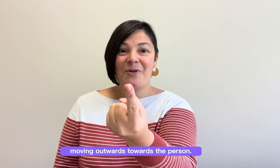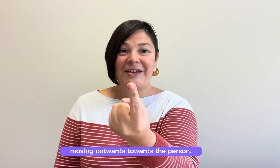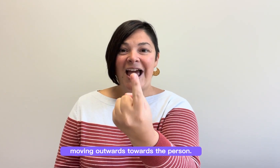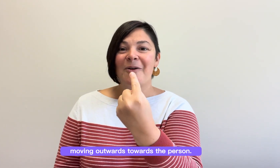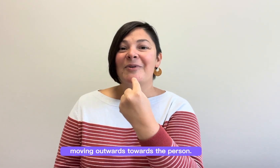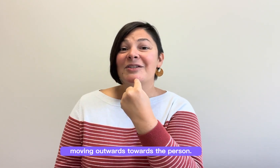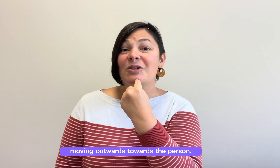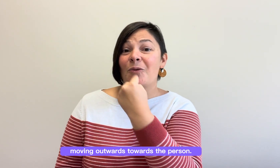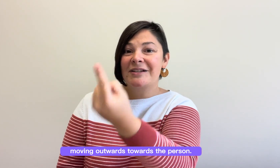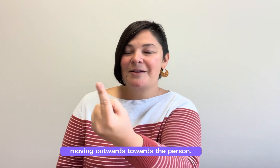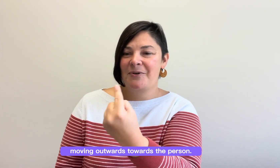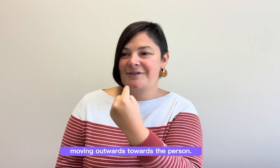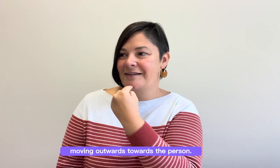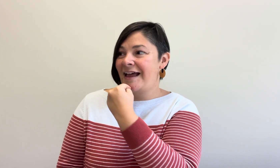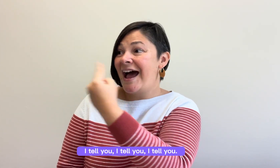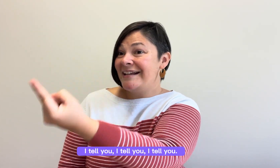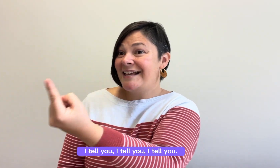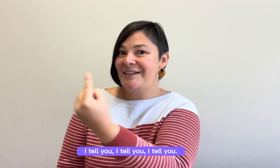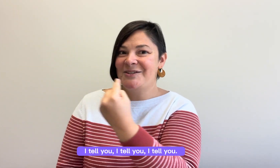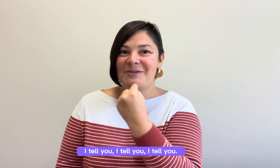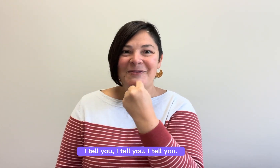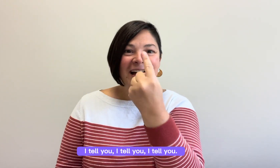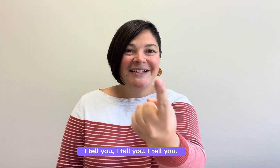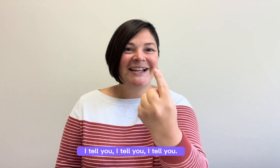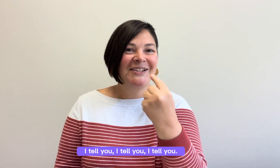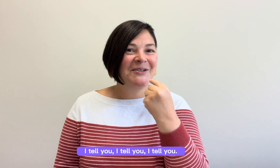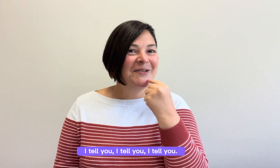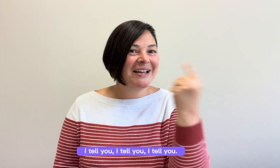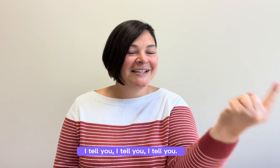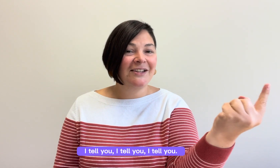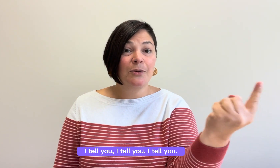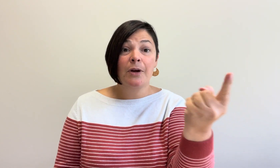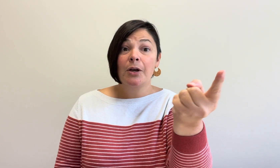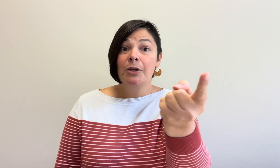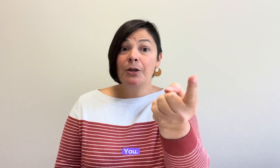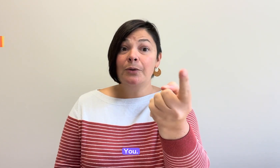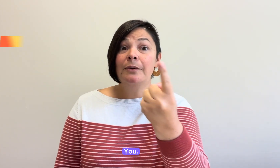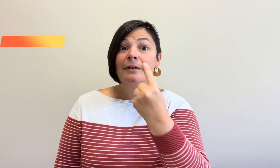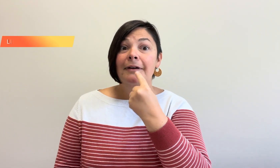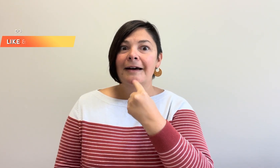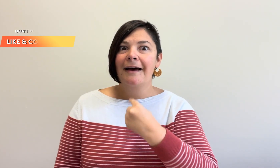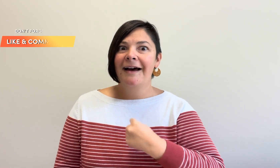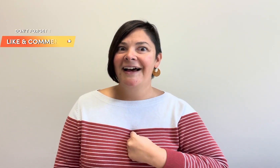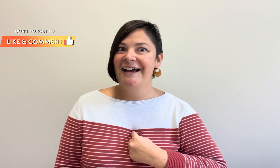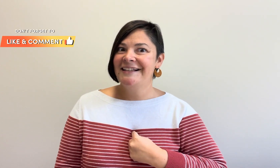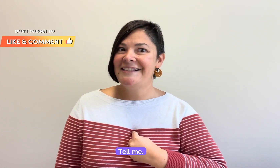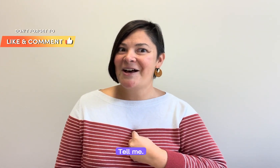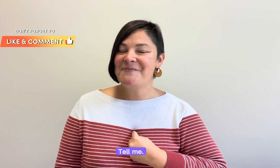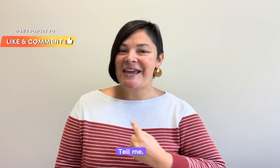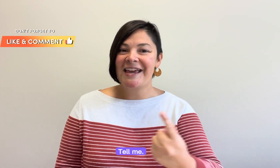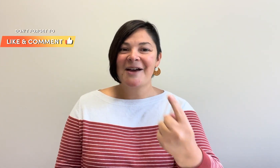moving outwards towards the person. I tell you, I tell you, I tell you. You tell me. I'm